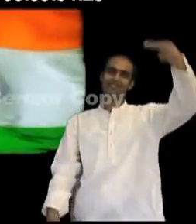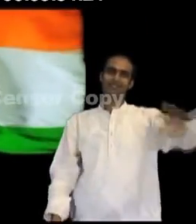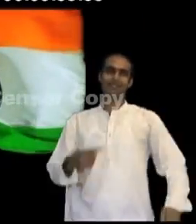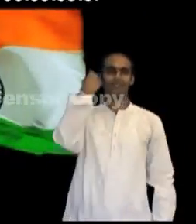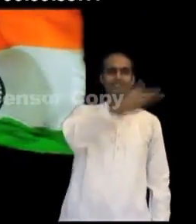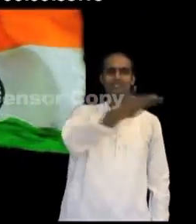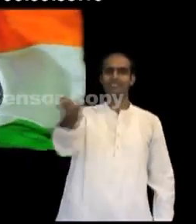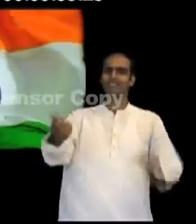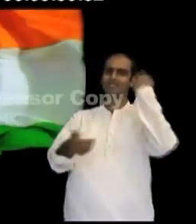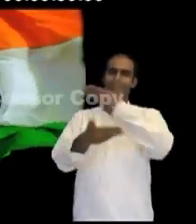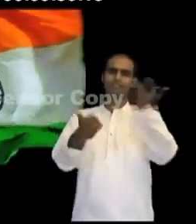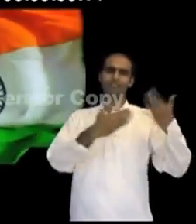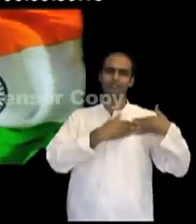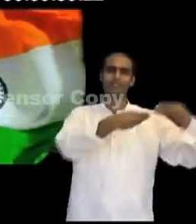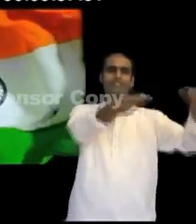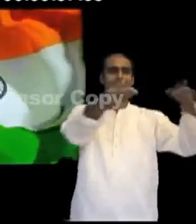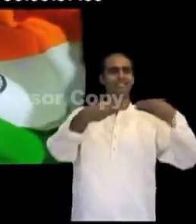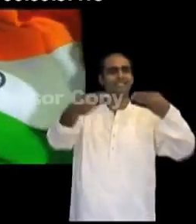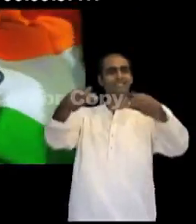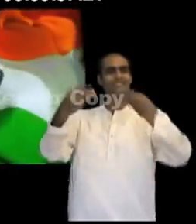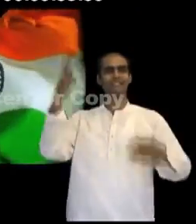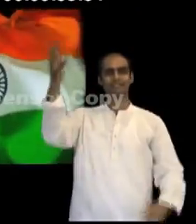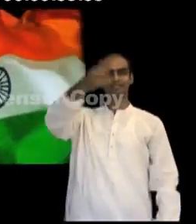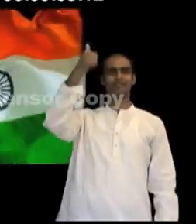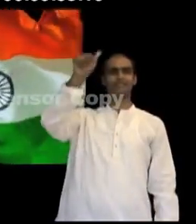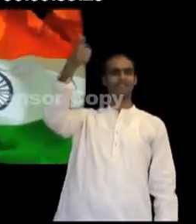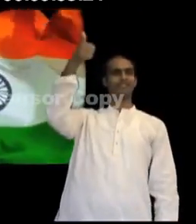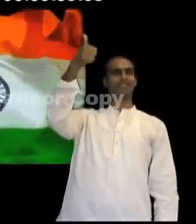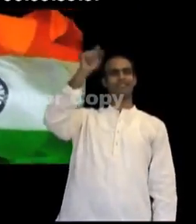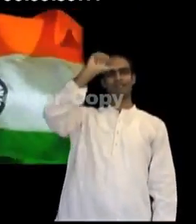The pinnacle of the Indian flag is a standard for the military.